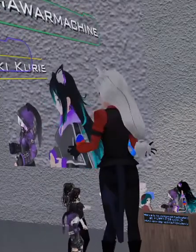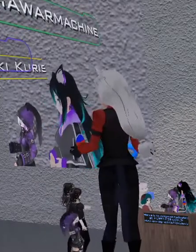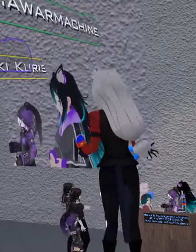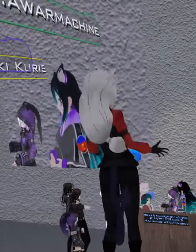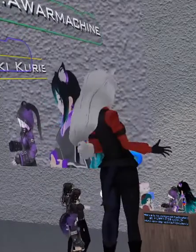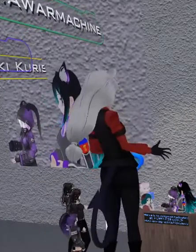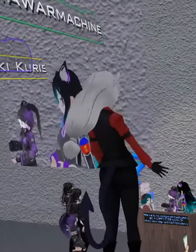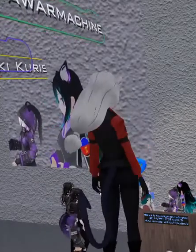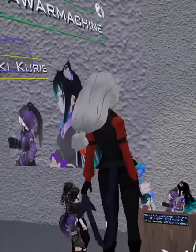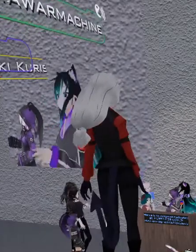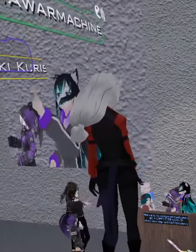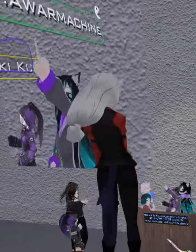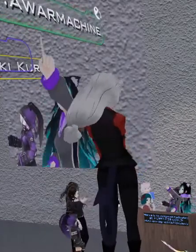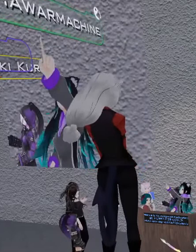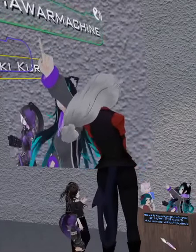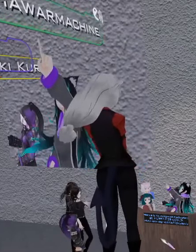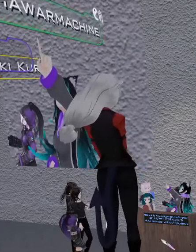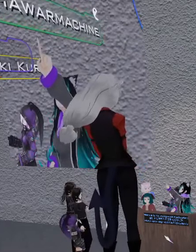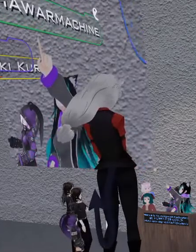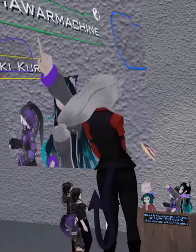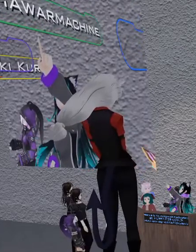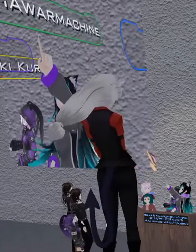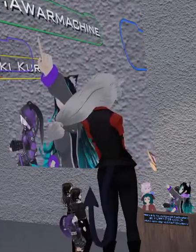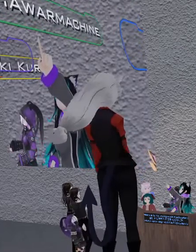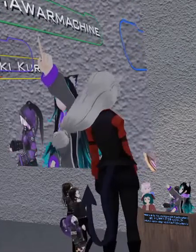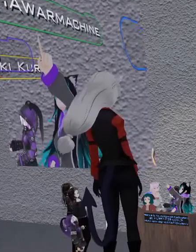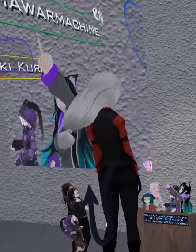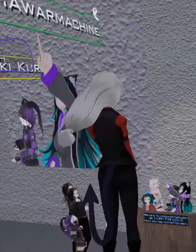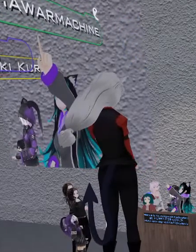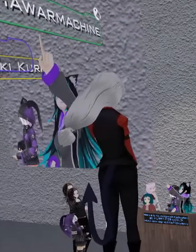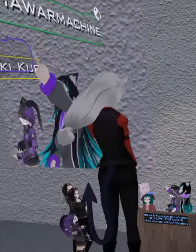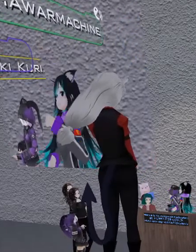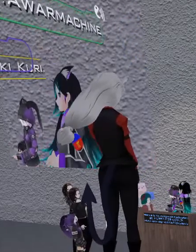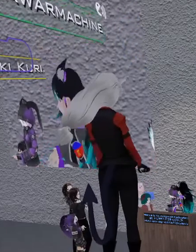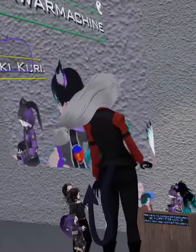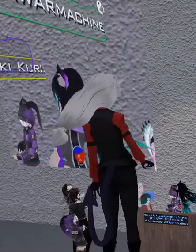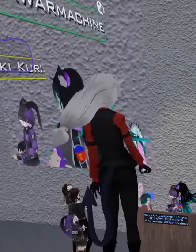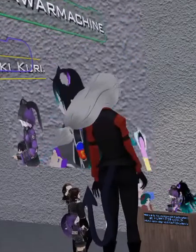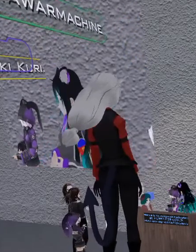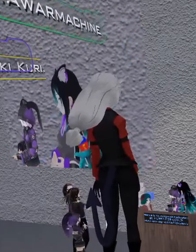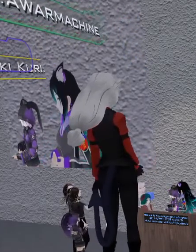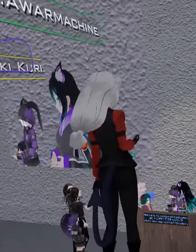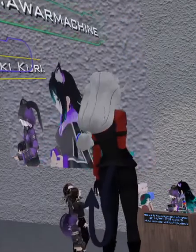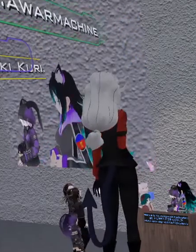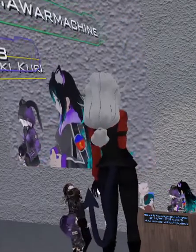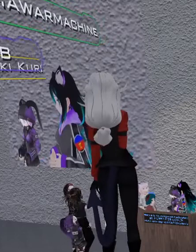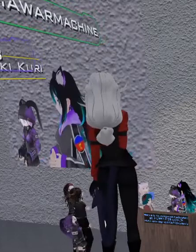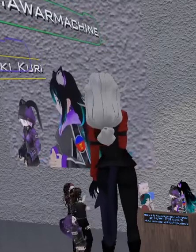I guess what? You good? The Are we going with girl? isn't optimized. That okay, cool. Oof. So I'm gonna ask Soldak if